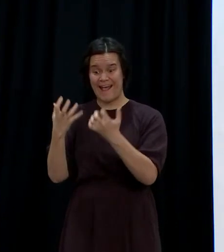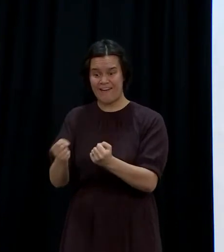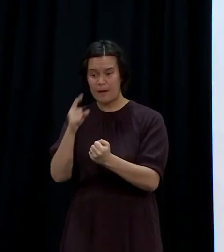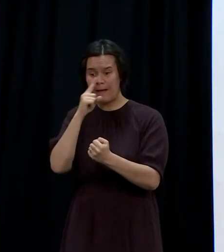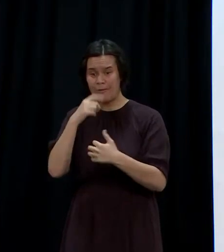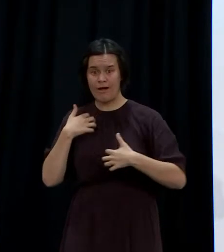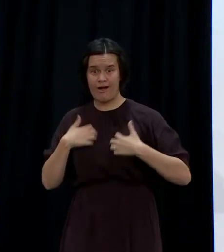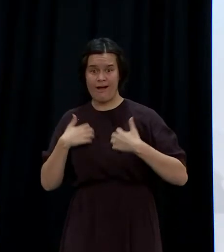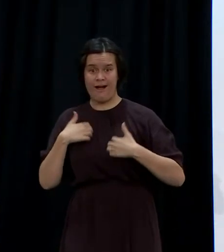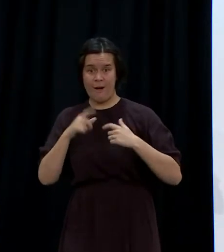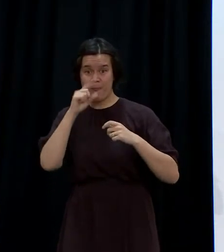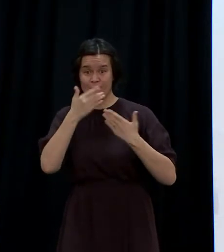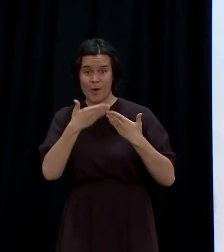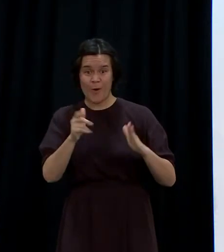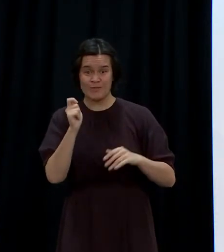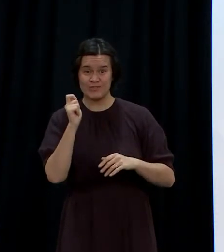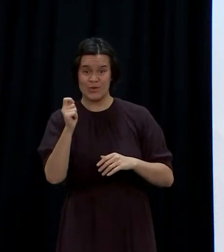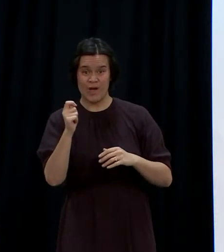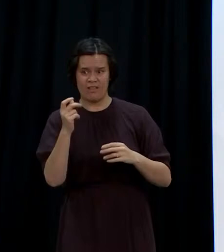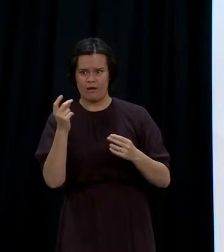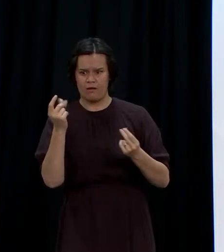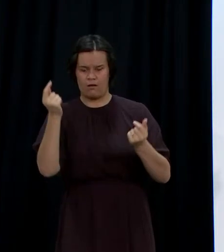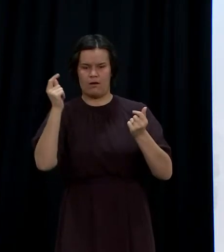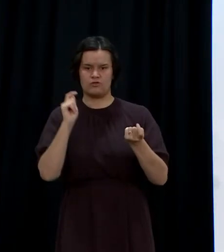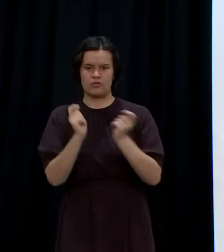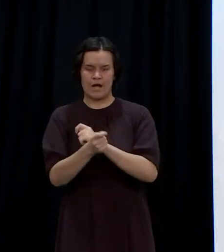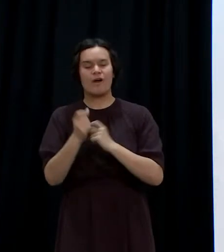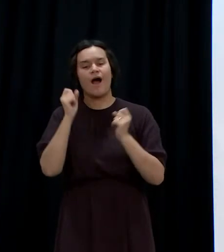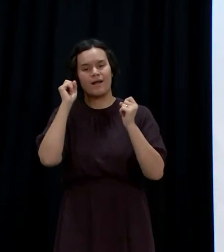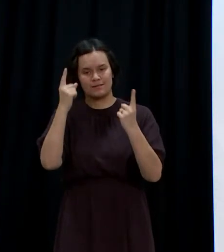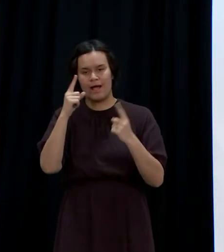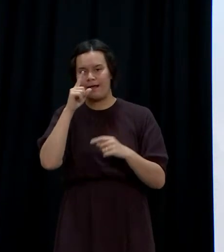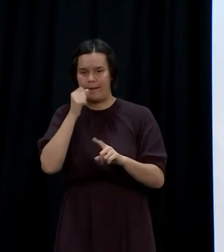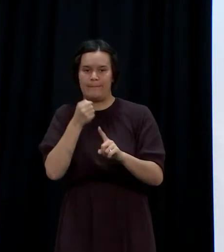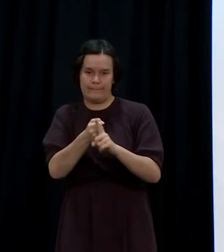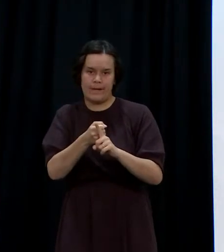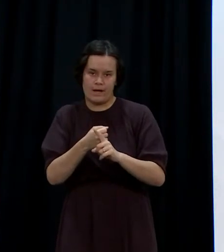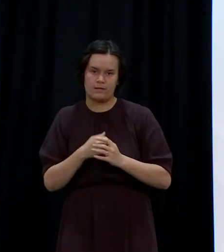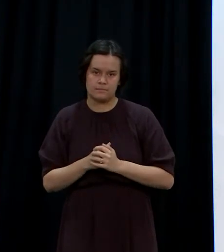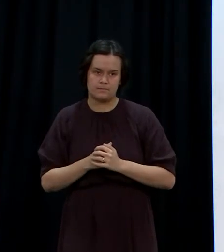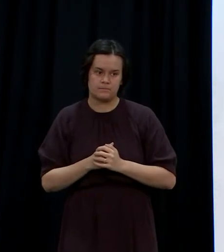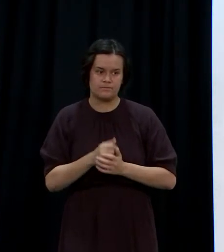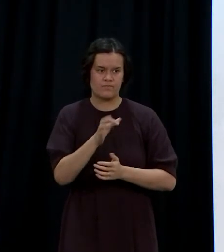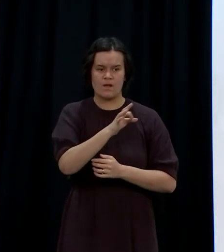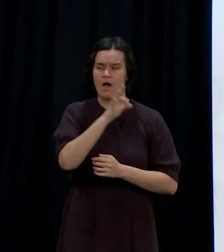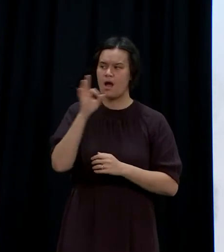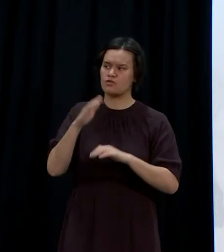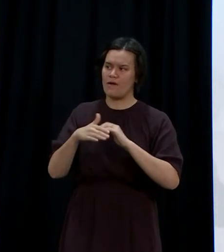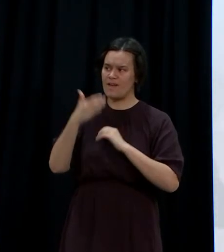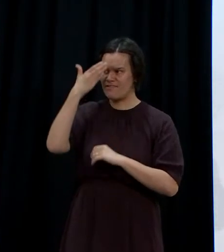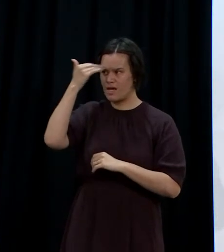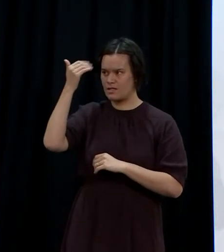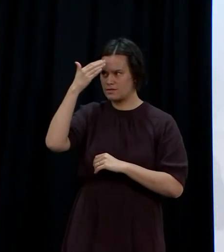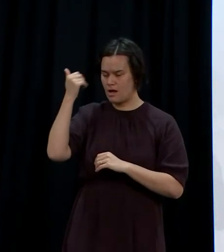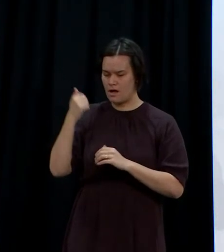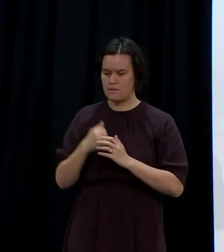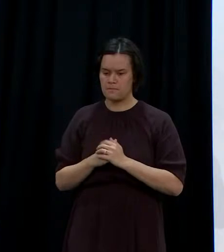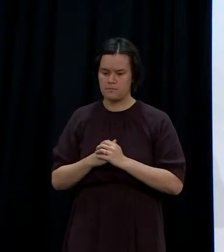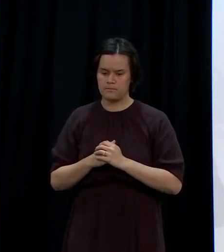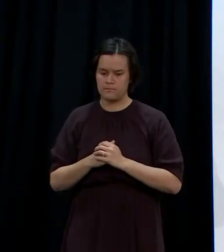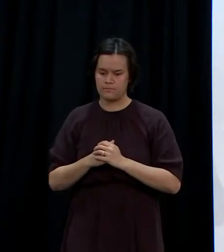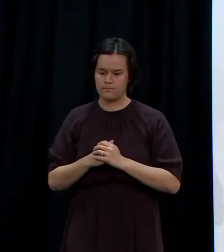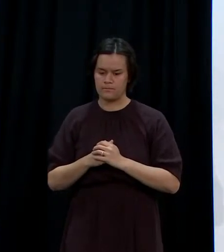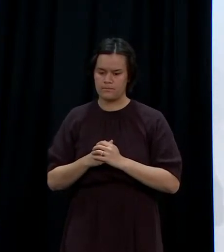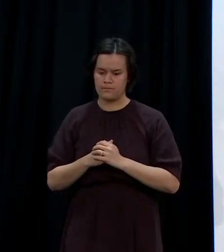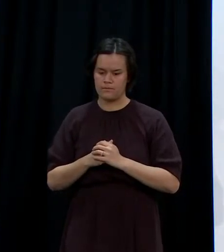people, but what we're doing here is following the advice we get. Mitch? Just a question on Afghanistan. The first commercial flight with foreigners